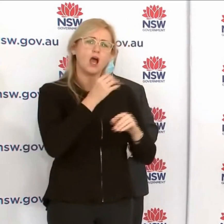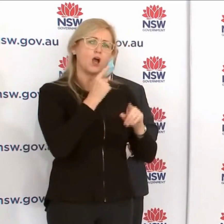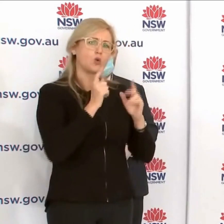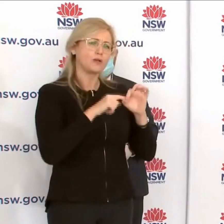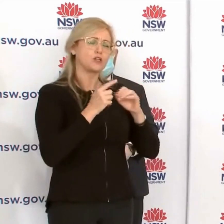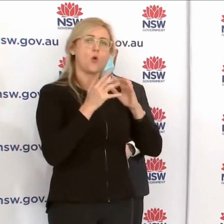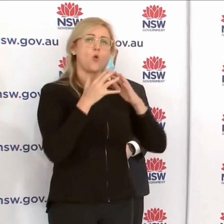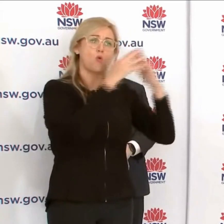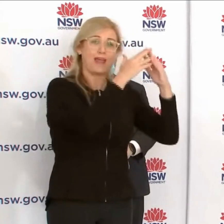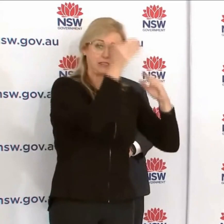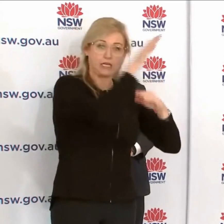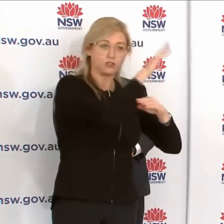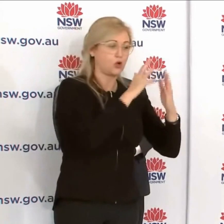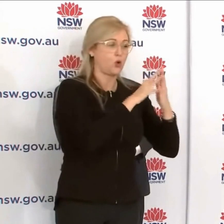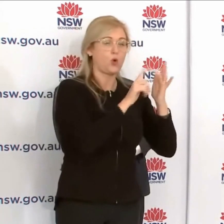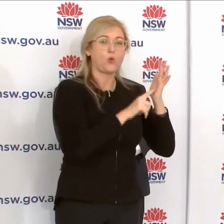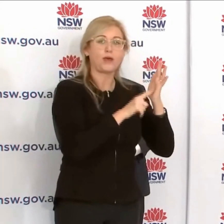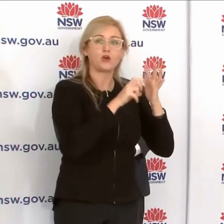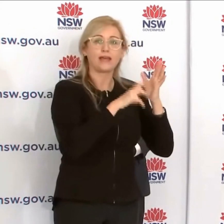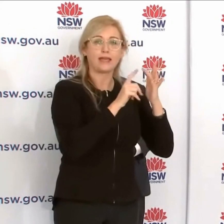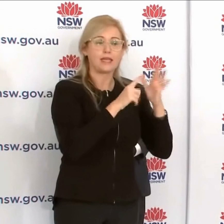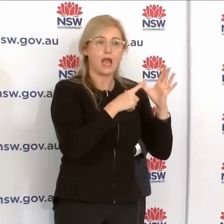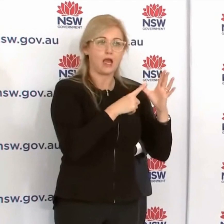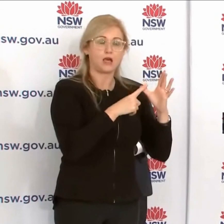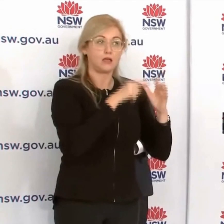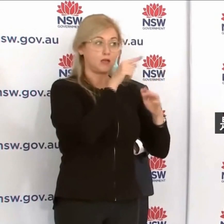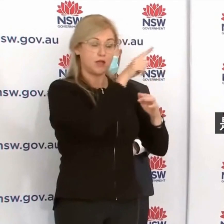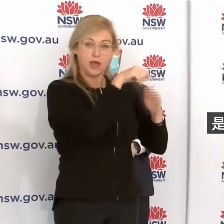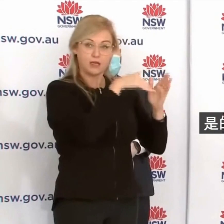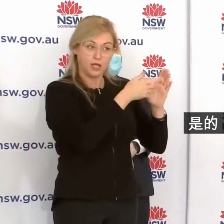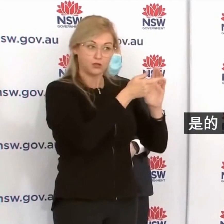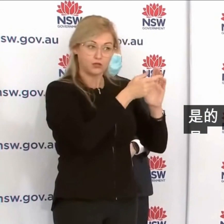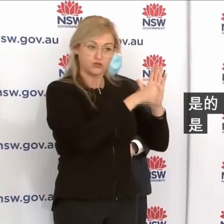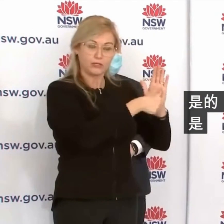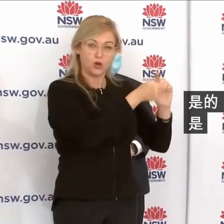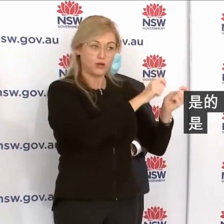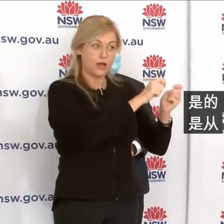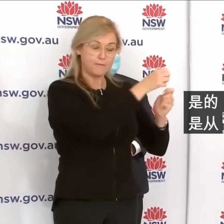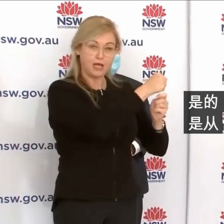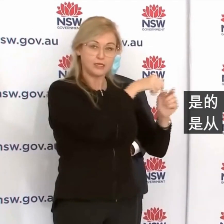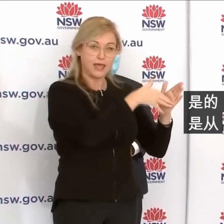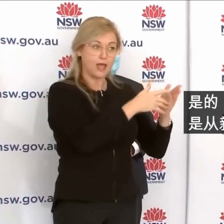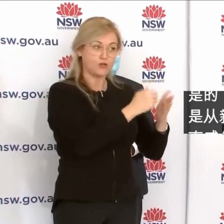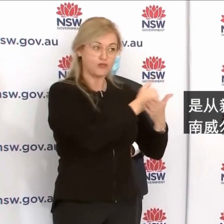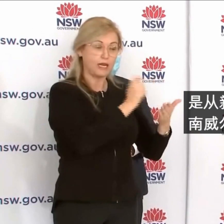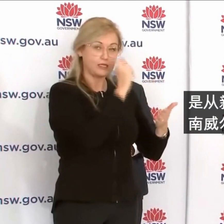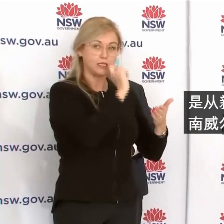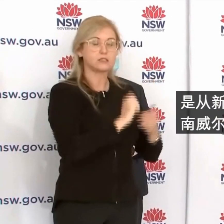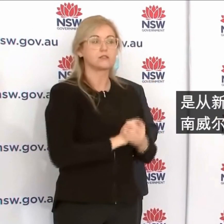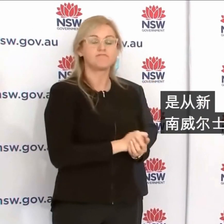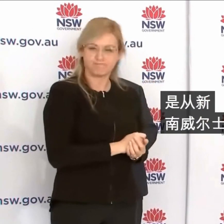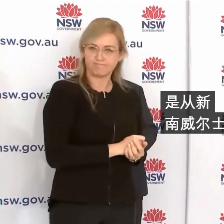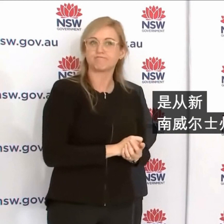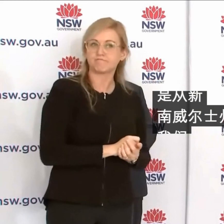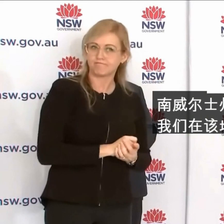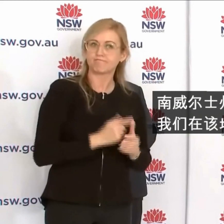extra resources being sent there now? Obviously, everybody in the town has to be tested. Yeah, absolutely. I mean, one of the things that we've done really well from a New South Wales